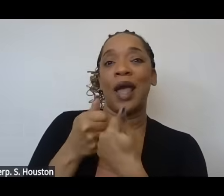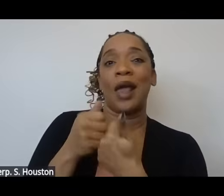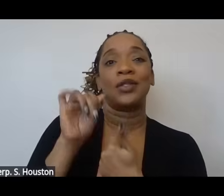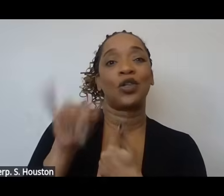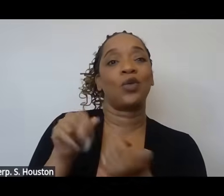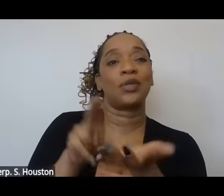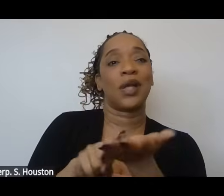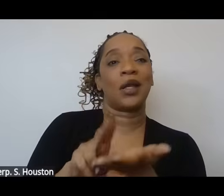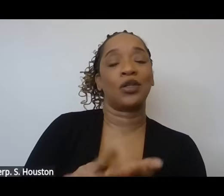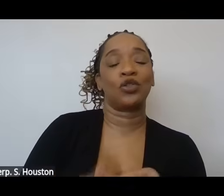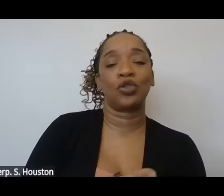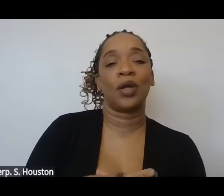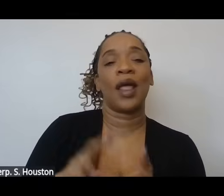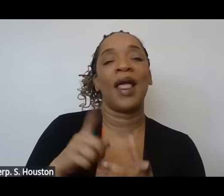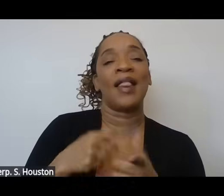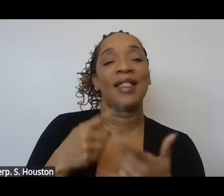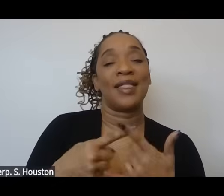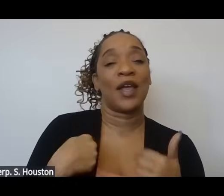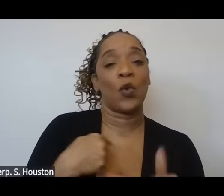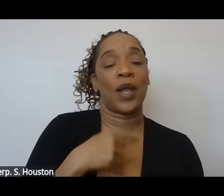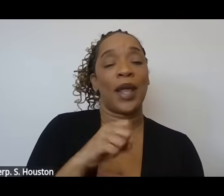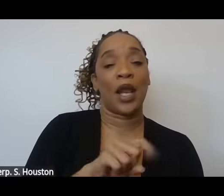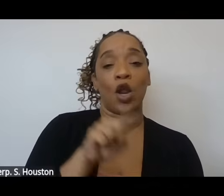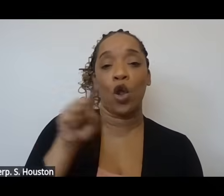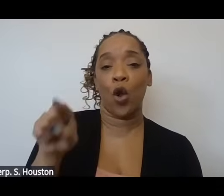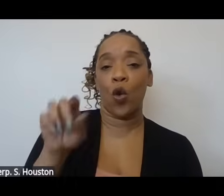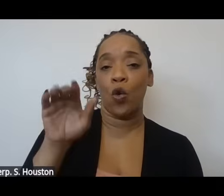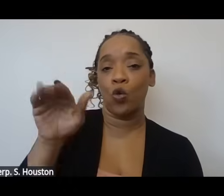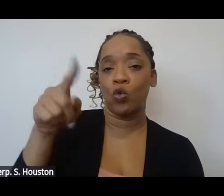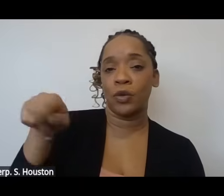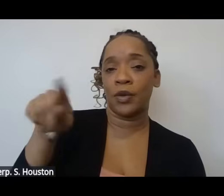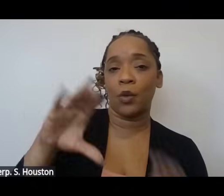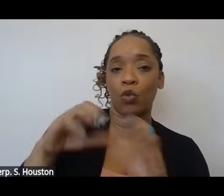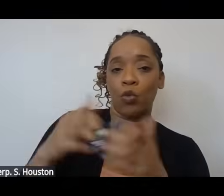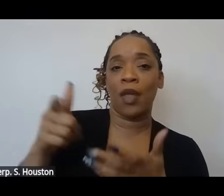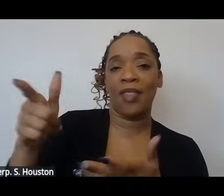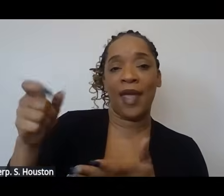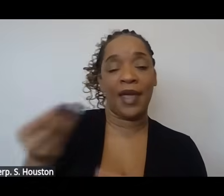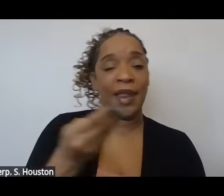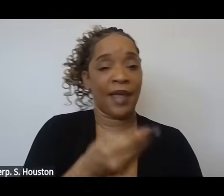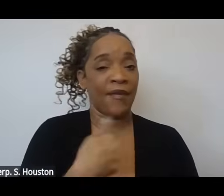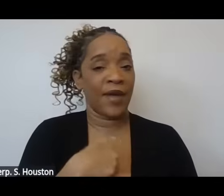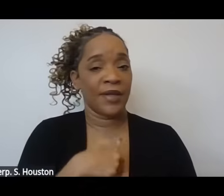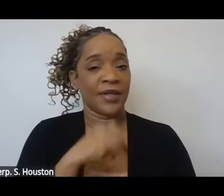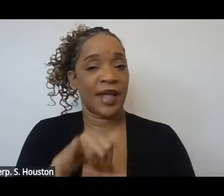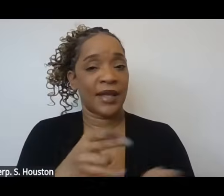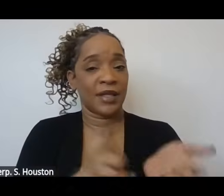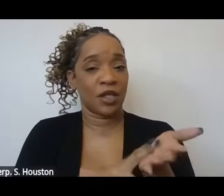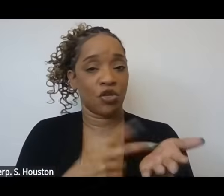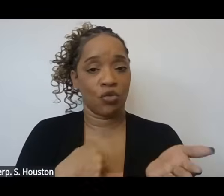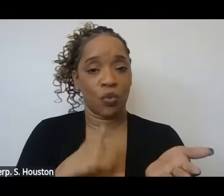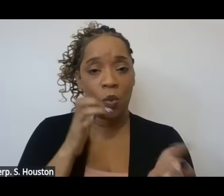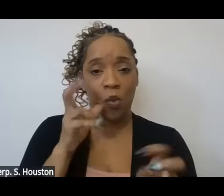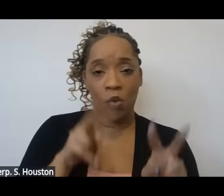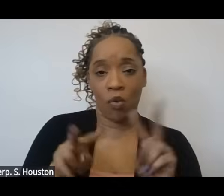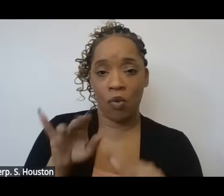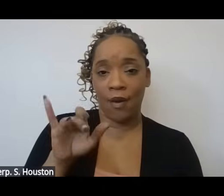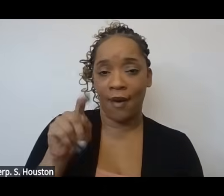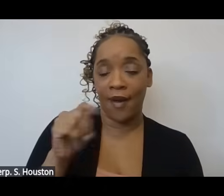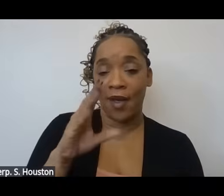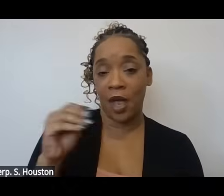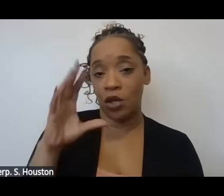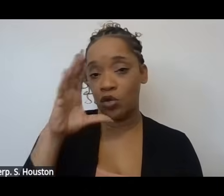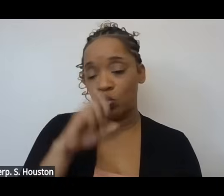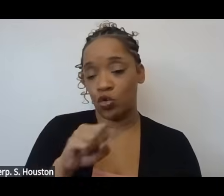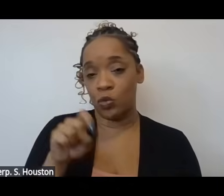is, we'll then be able to go back to that campaign and they'll be able to give us that signature and we will look at it, and assuming that the signature in the